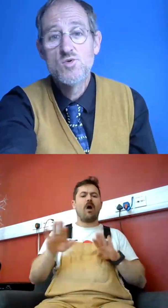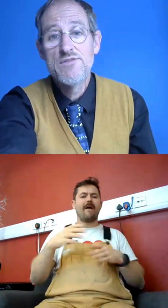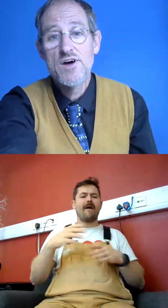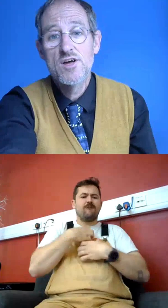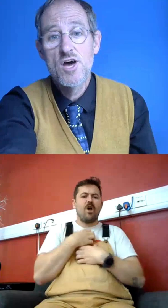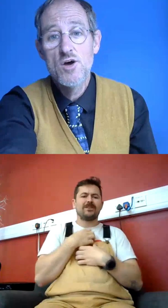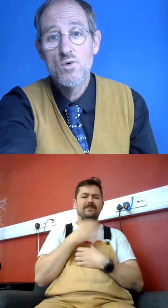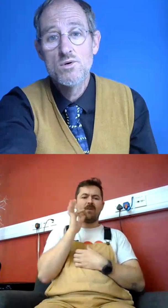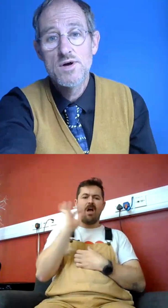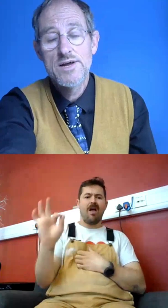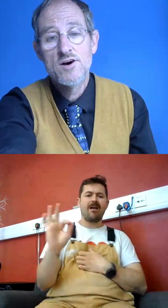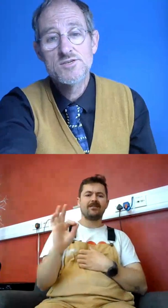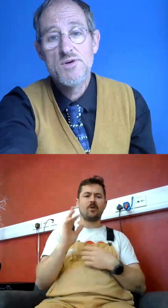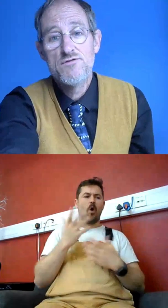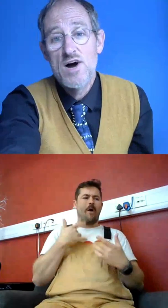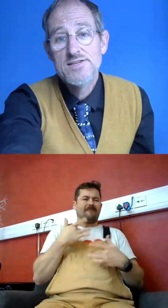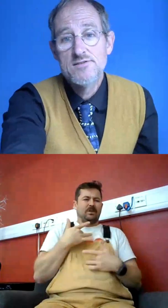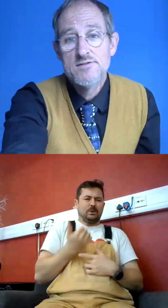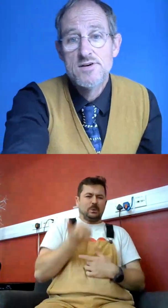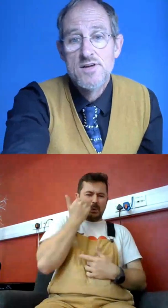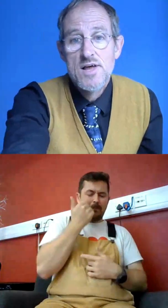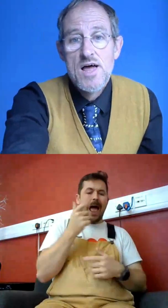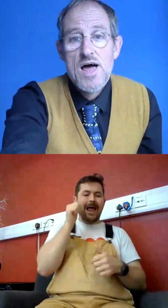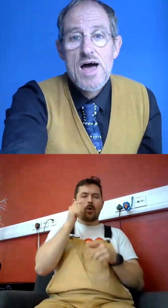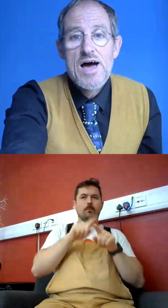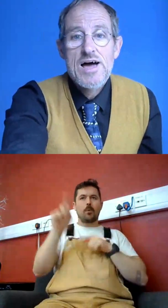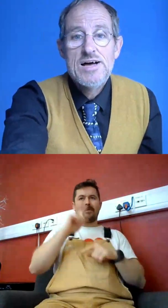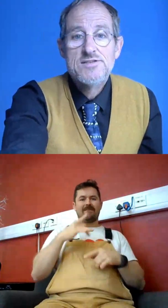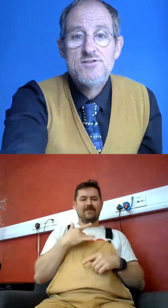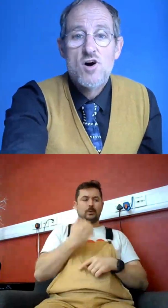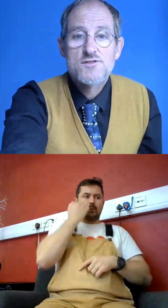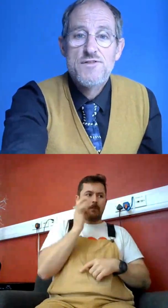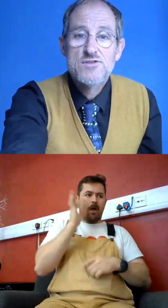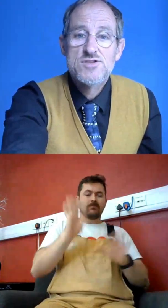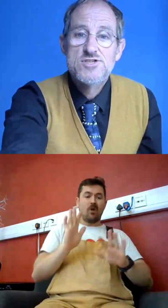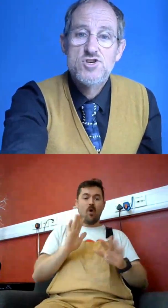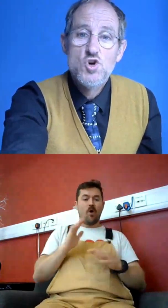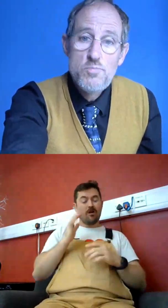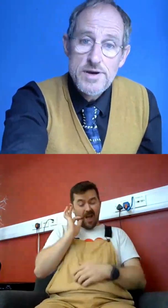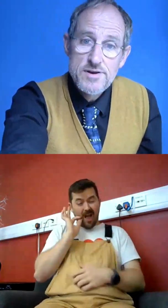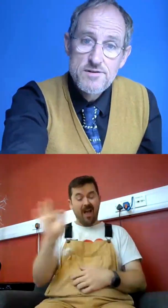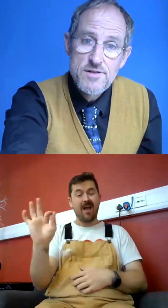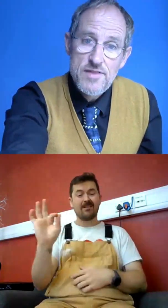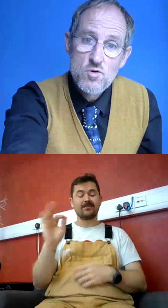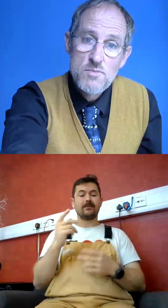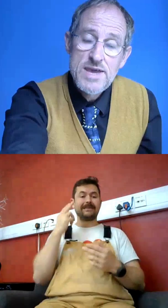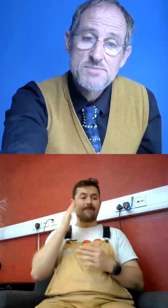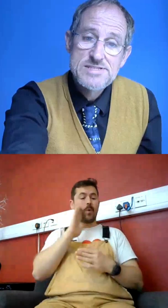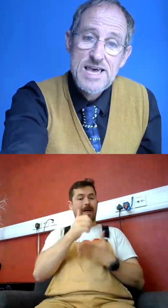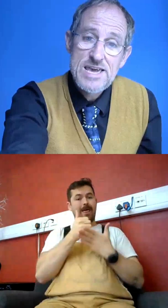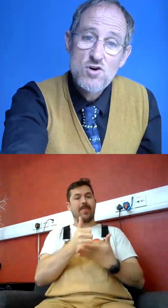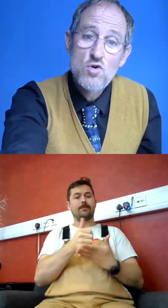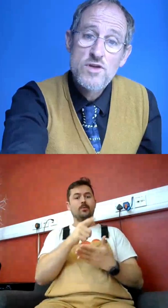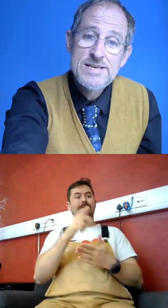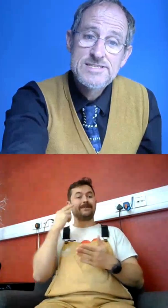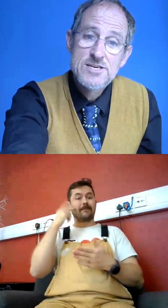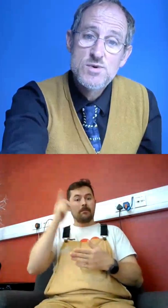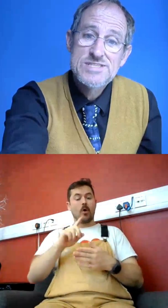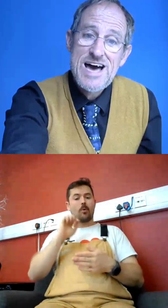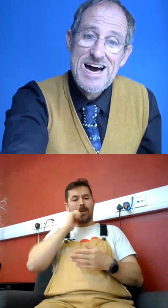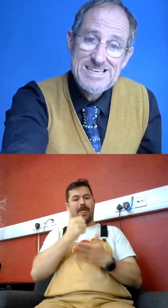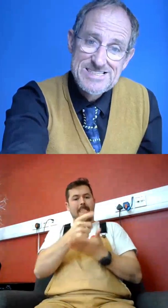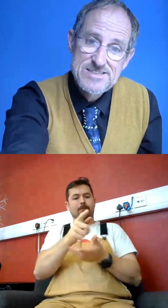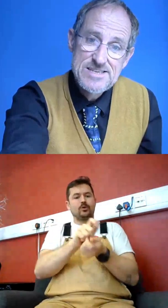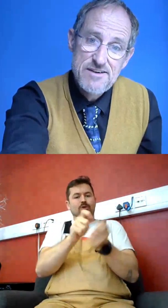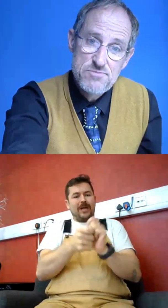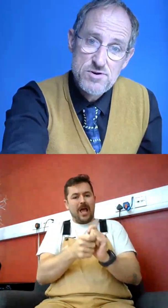across, to give it a go and not to be frightened and not to feel stupid that they'll make a mistake. All they need to